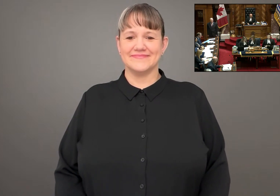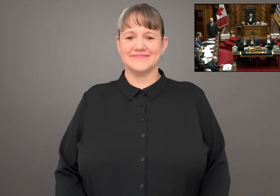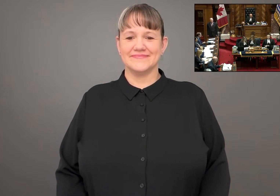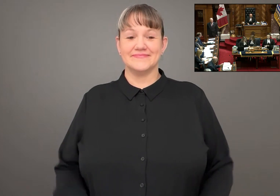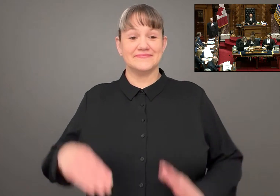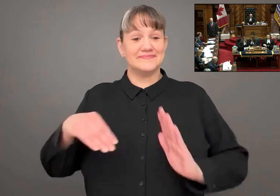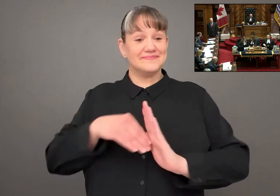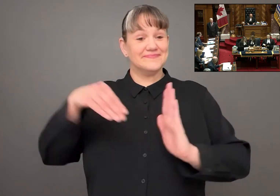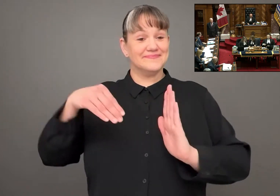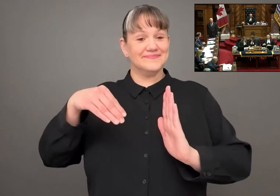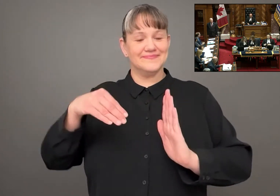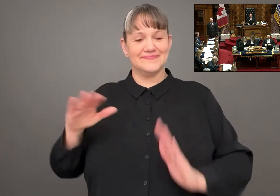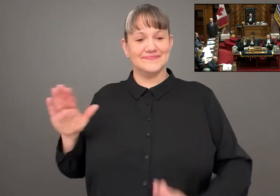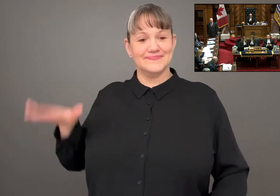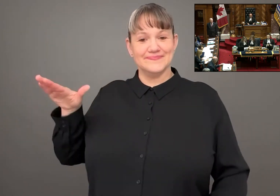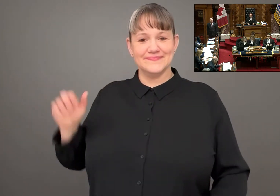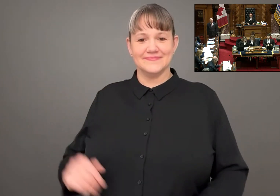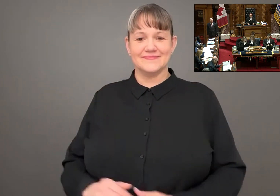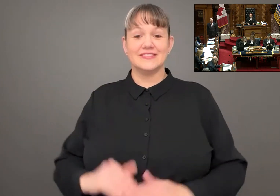Introduction by members.